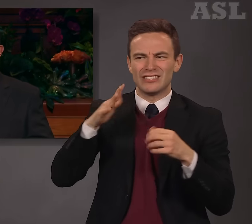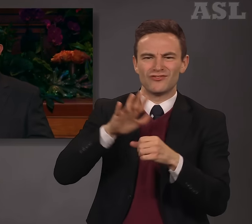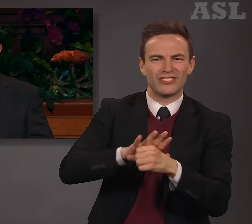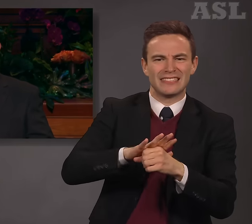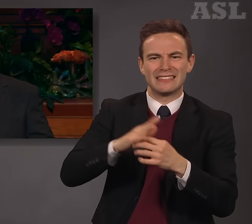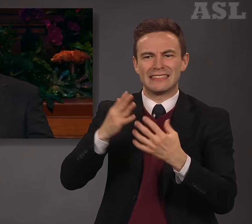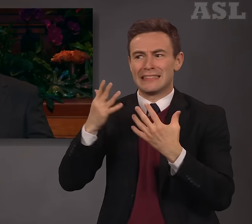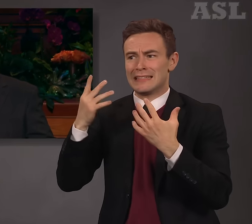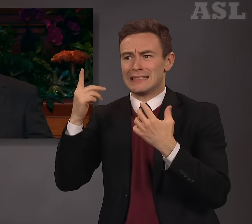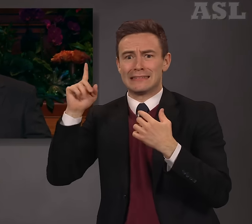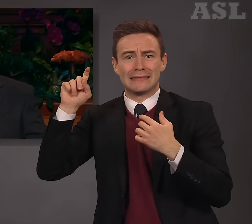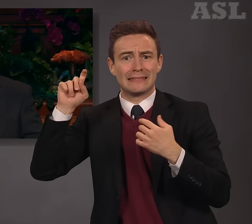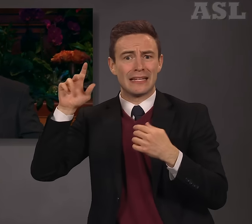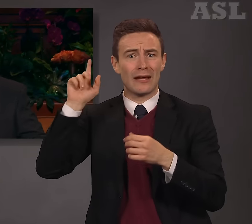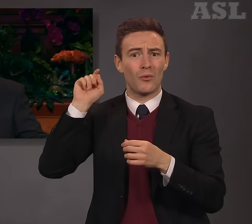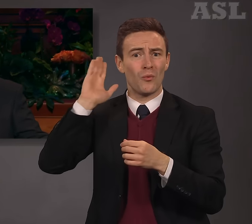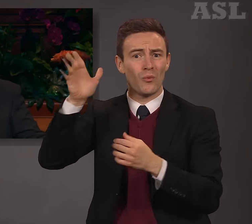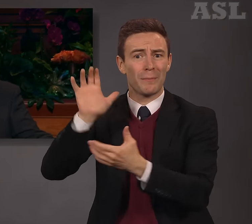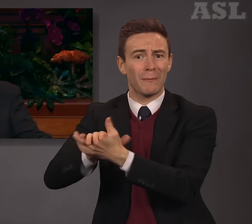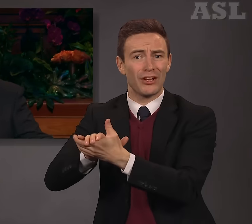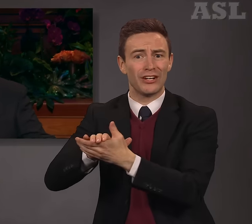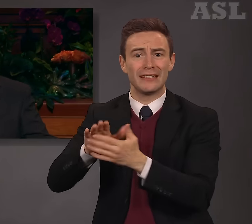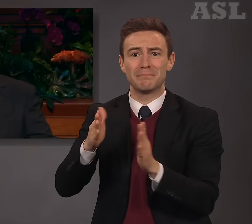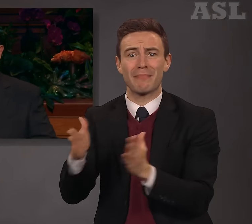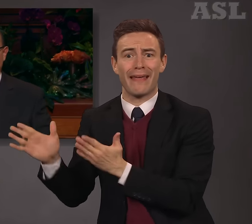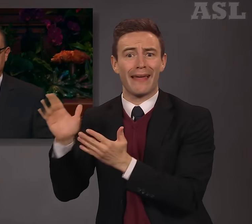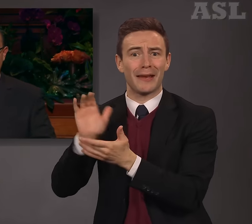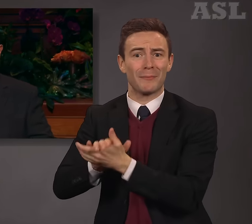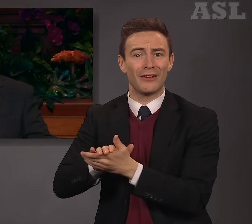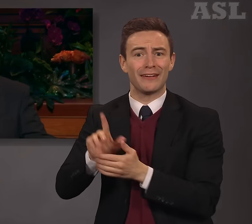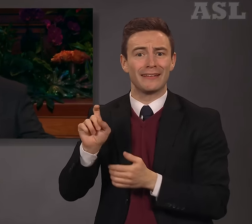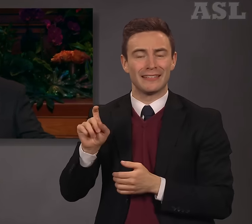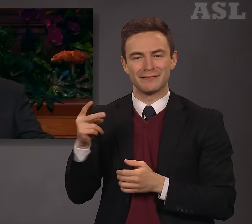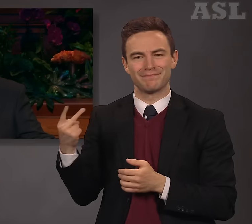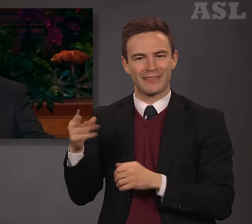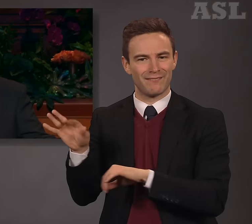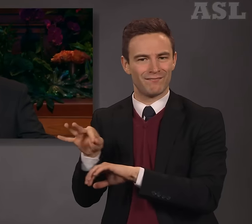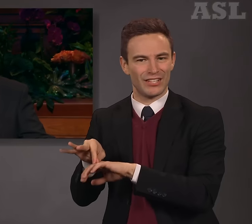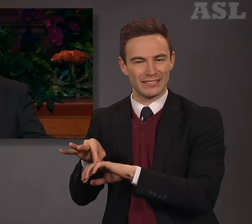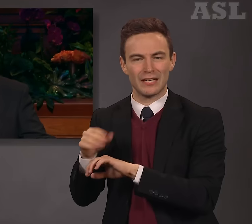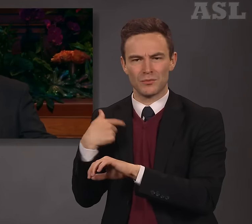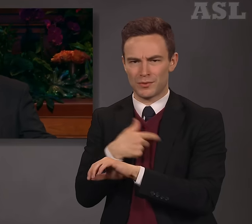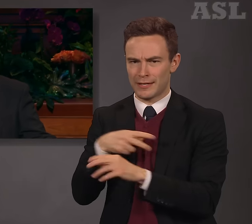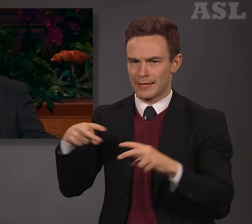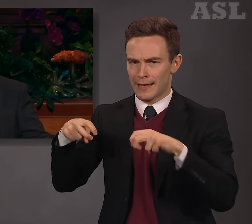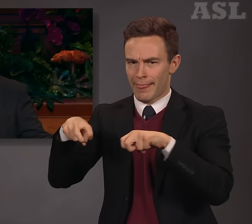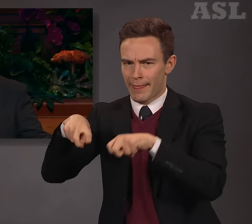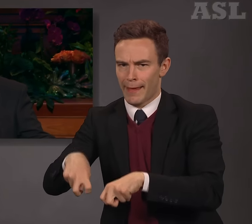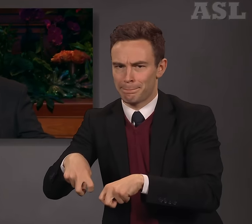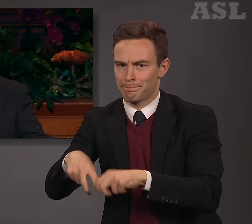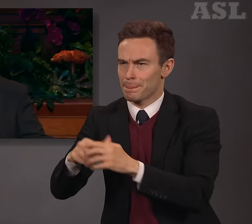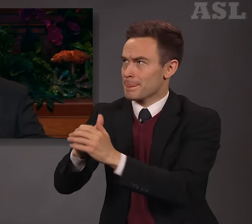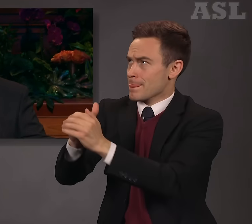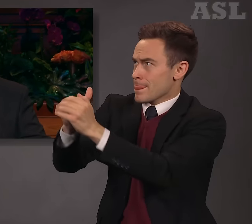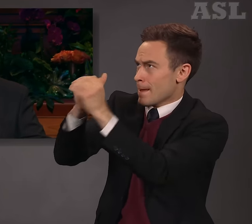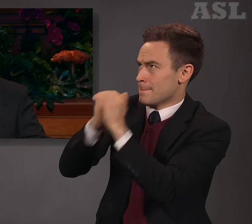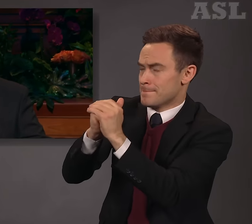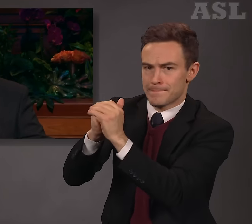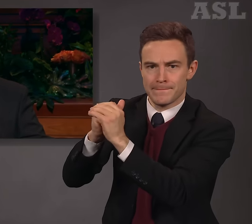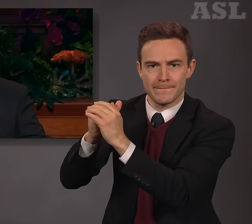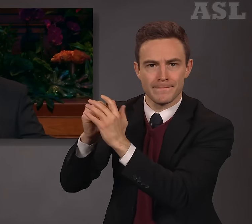get married as planned. My fiancé and I called, putting our souls to God in